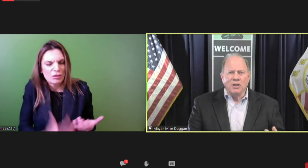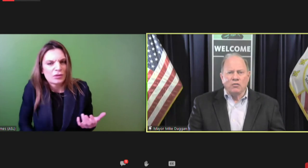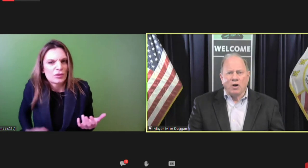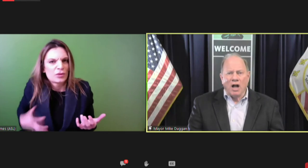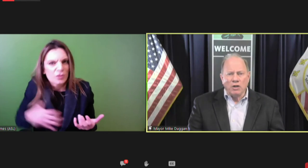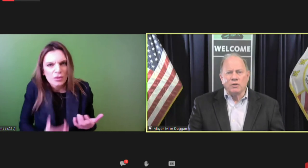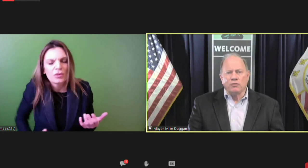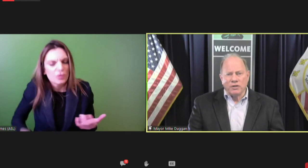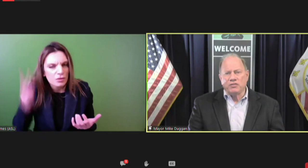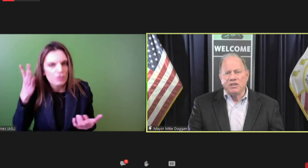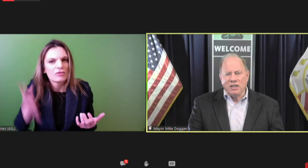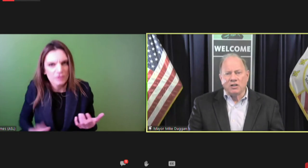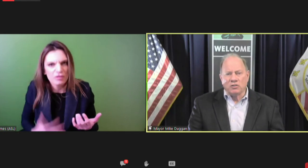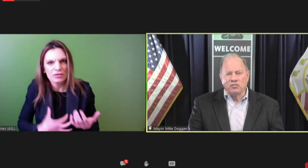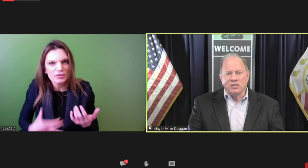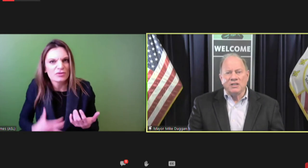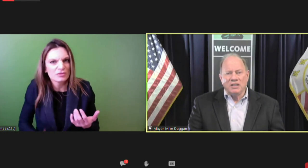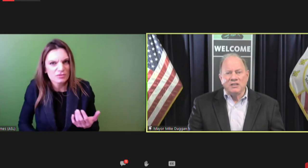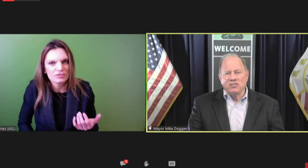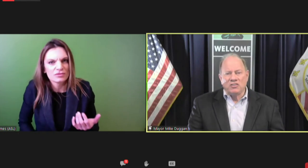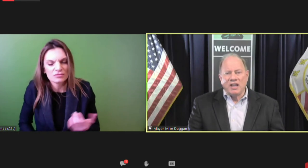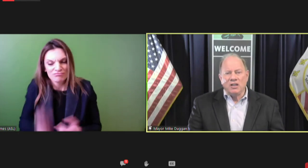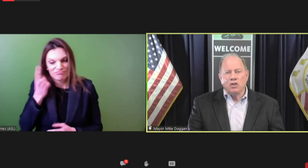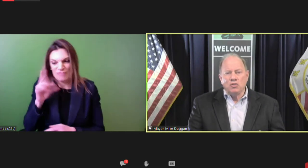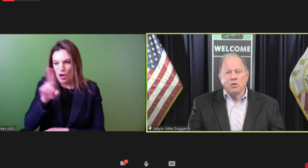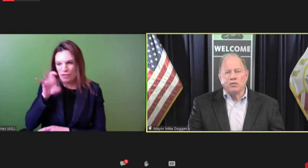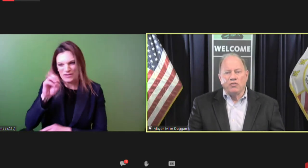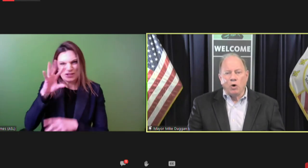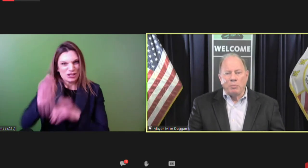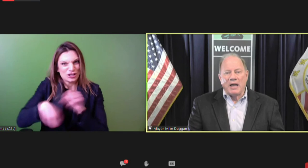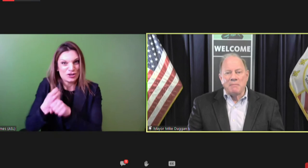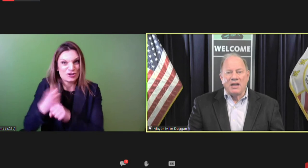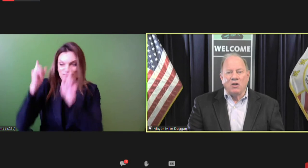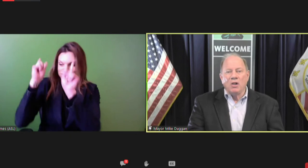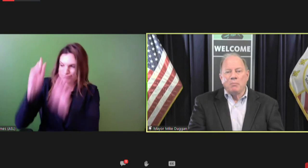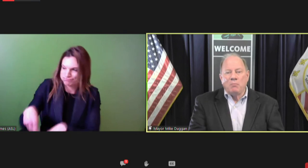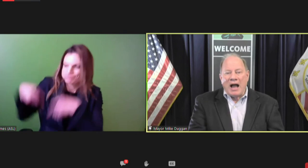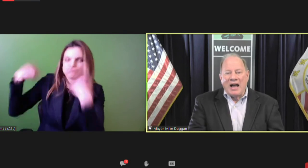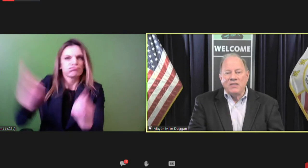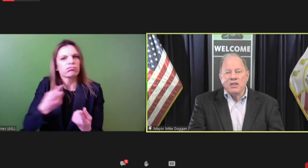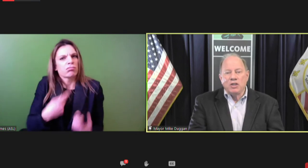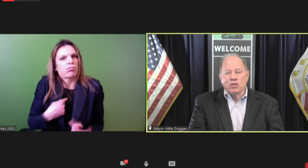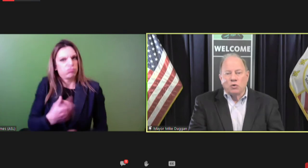disturbing. For 150 years in this state, you could vote by mail